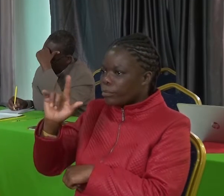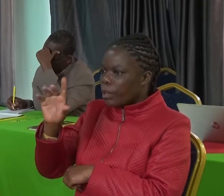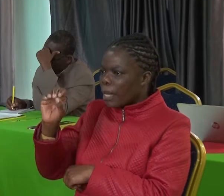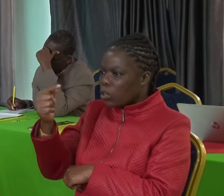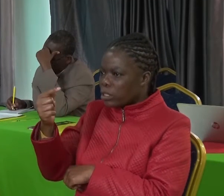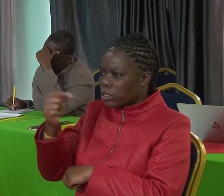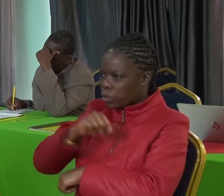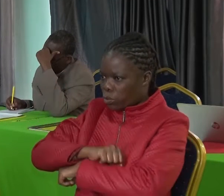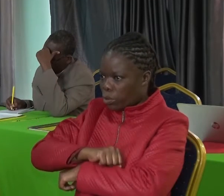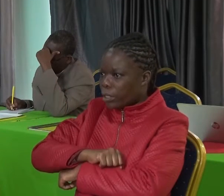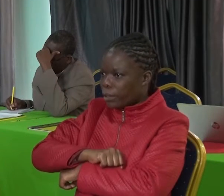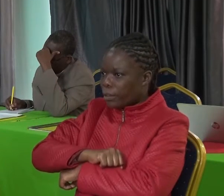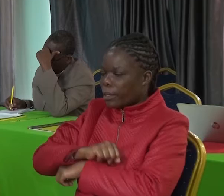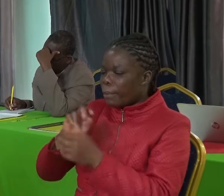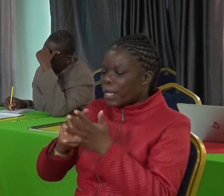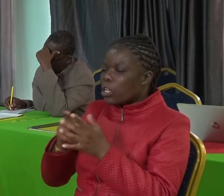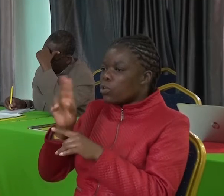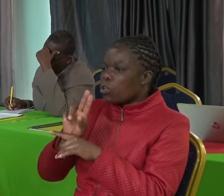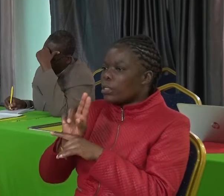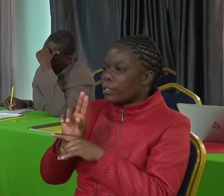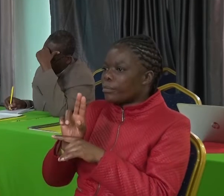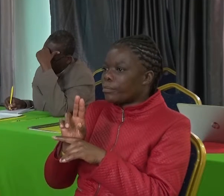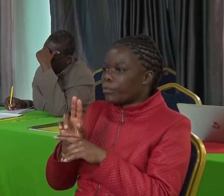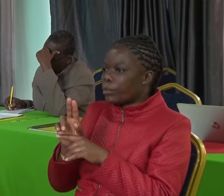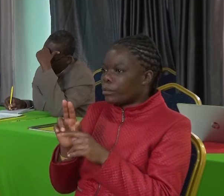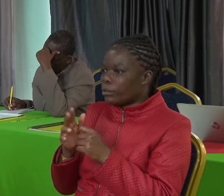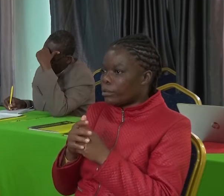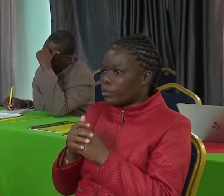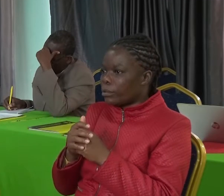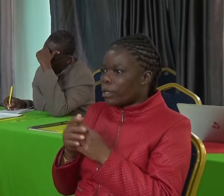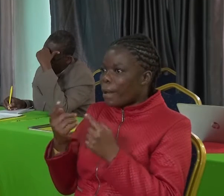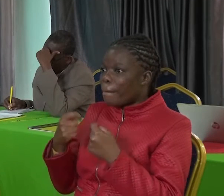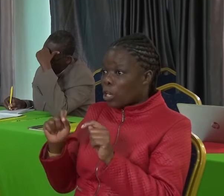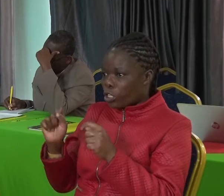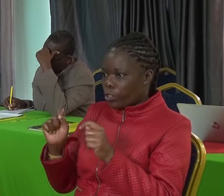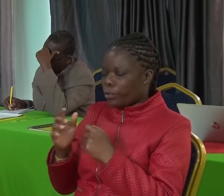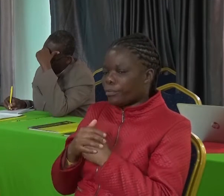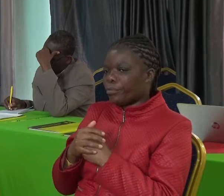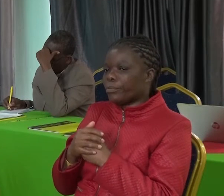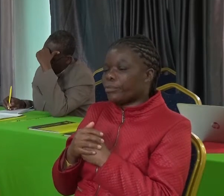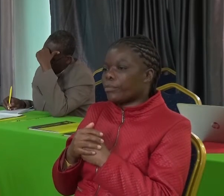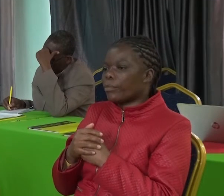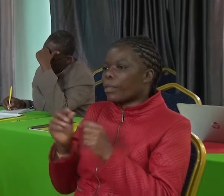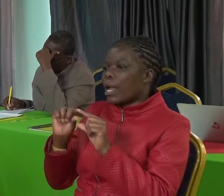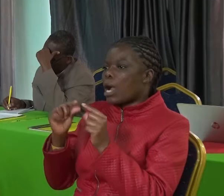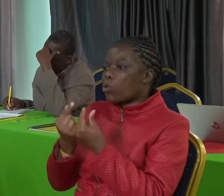So we are using community of practice, a group of schools,